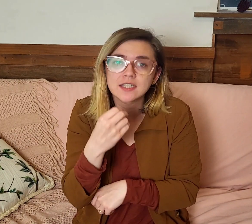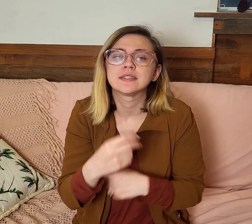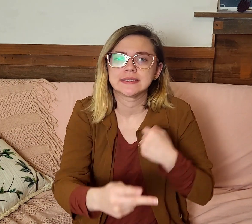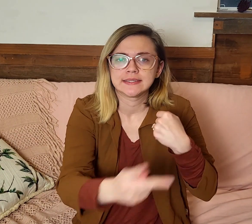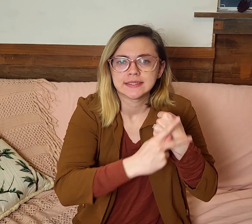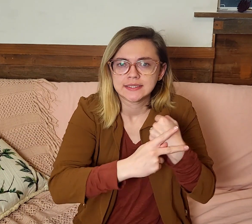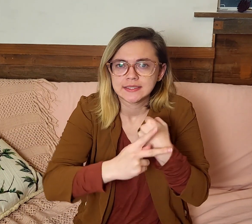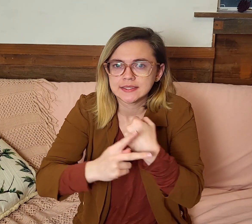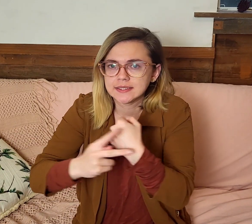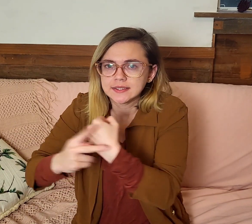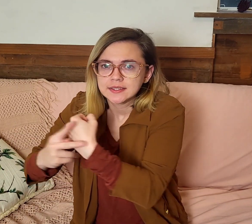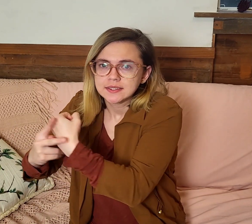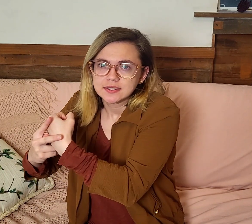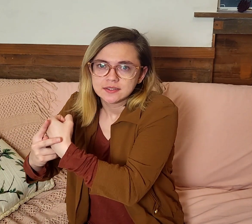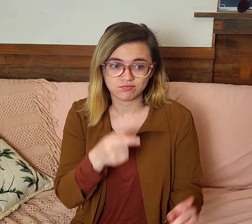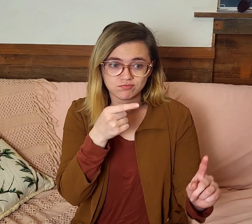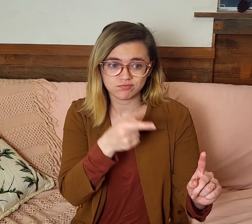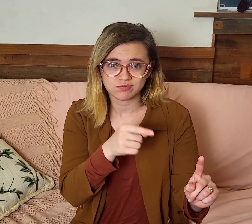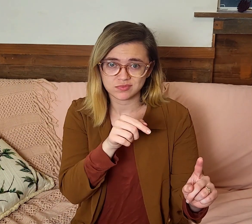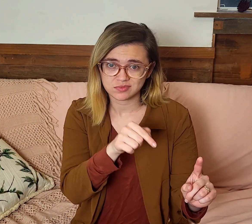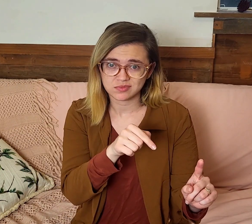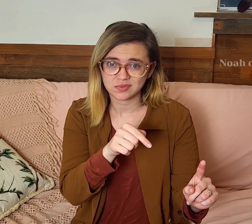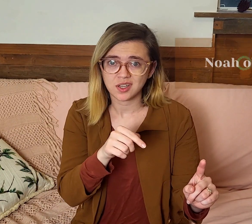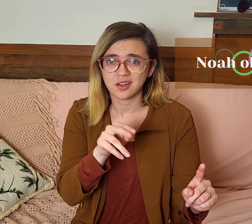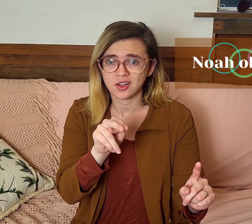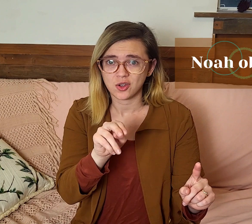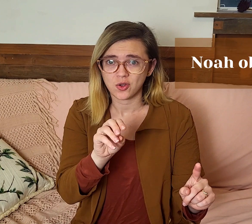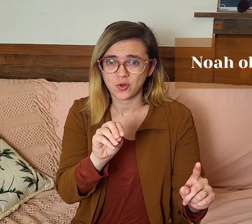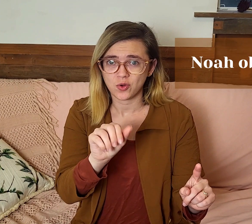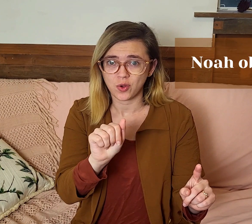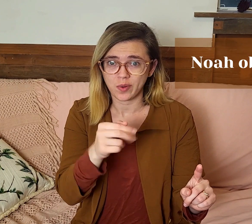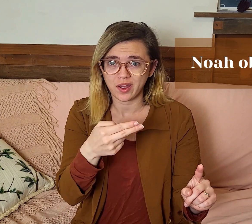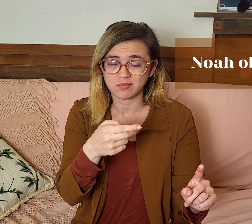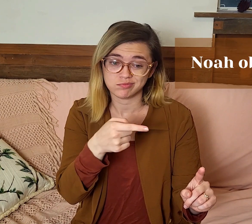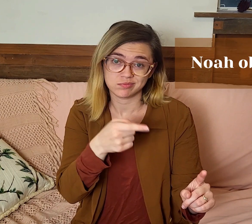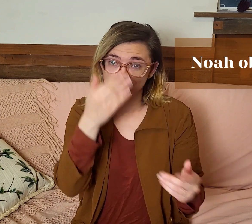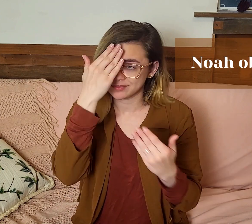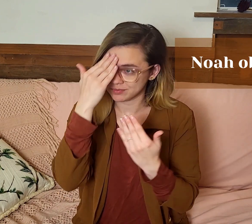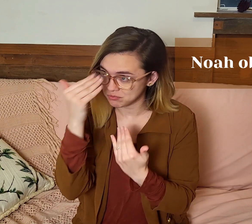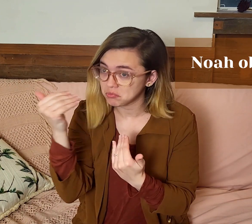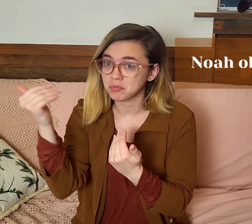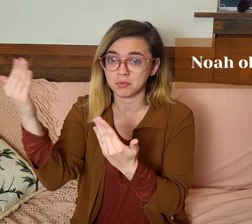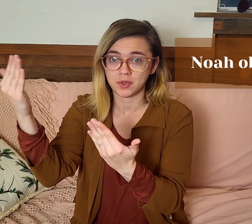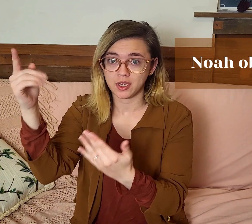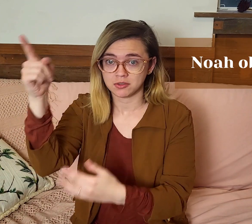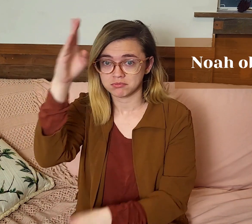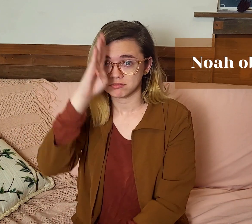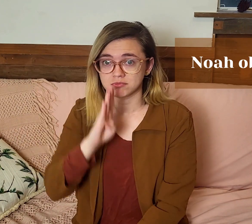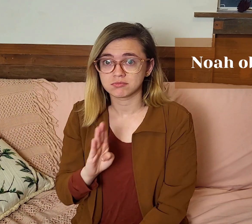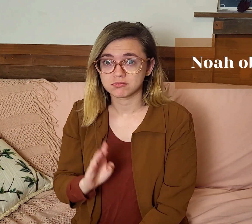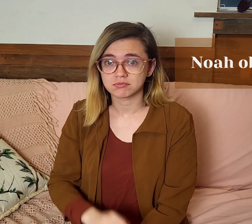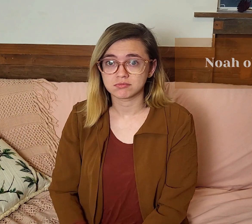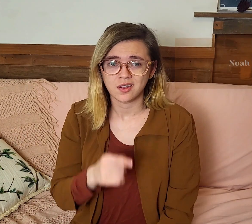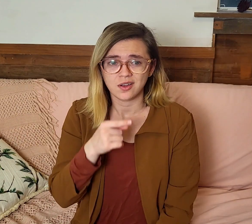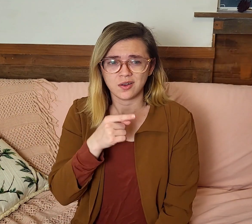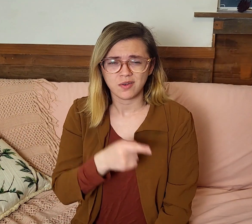eating and store it up. Noah, he obeyed God.